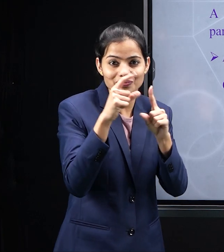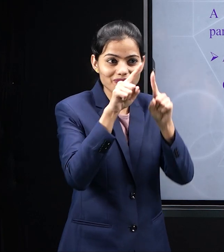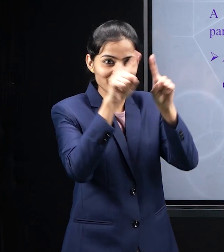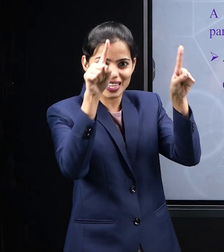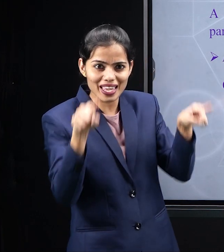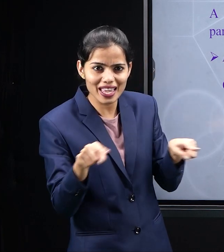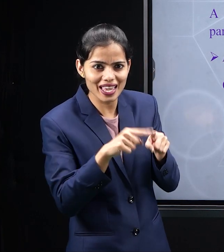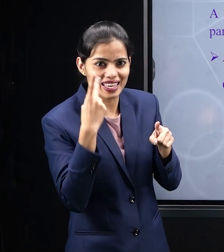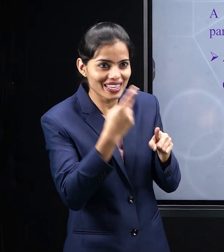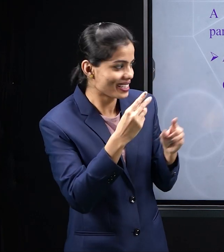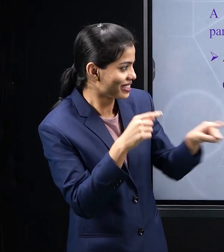is parallel to BC.